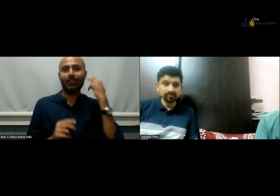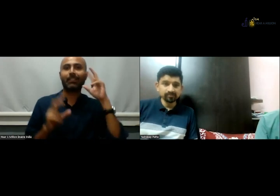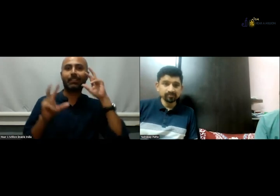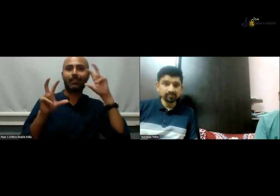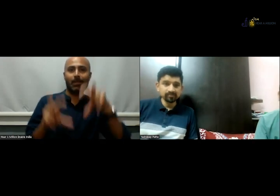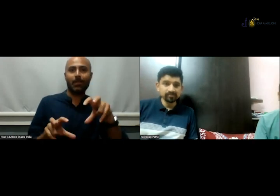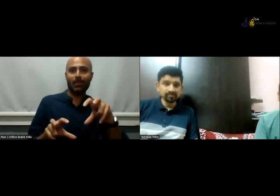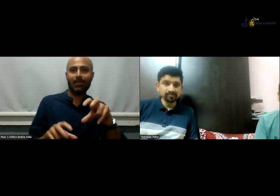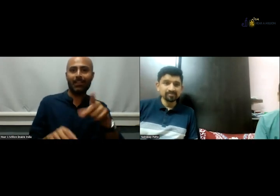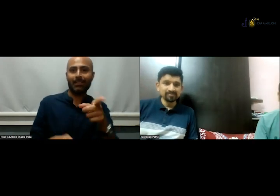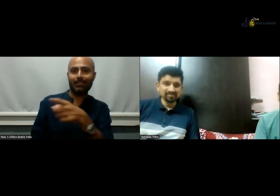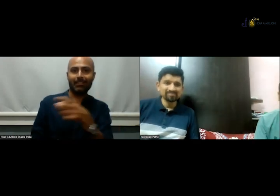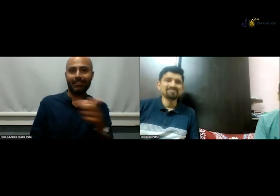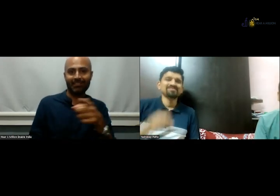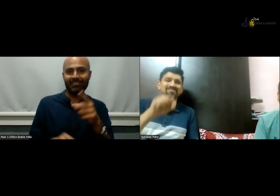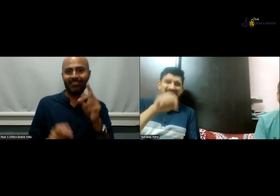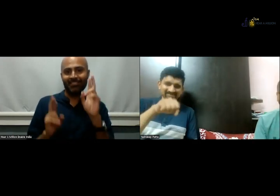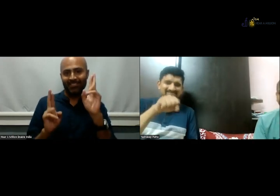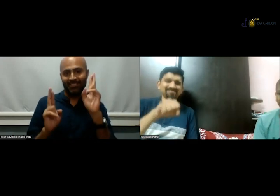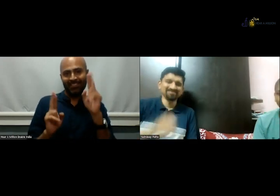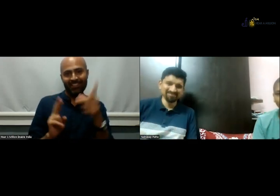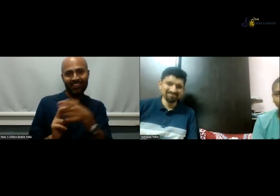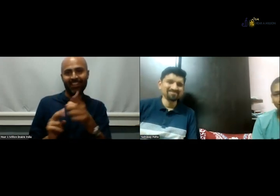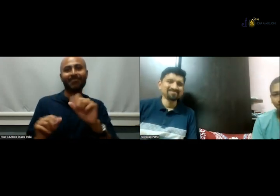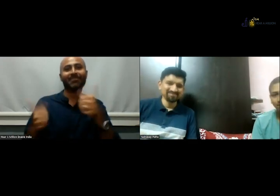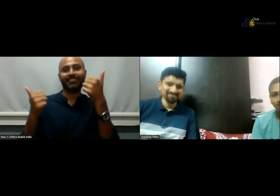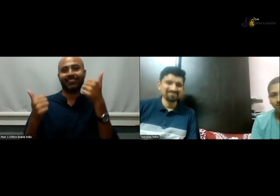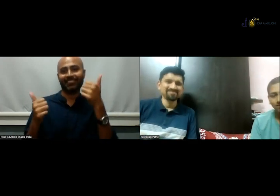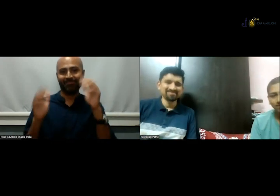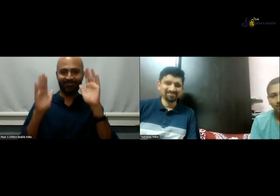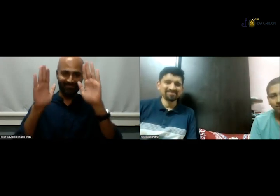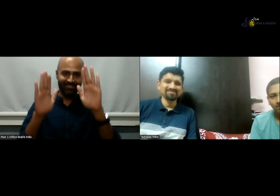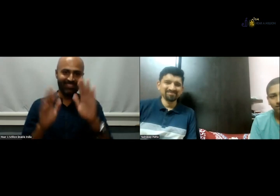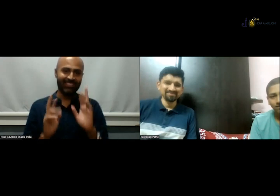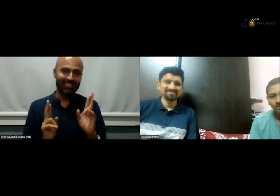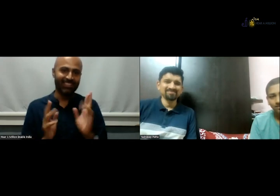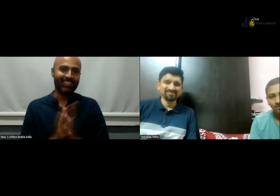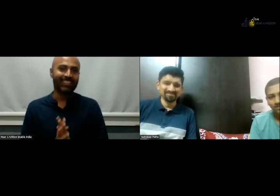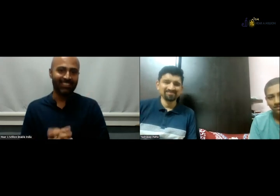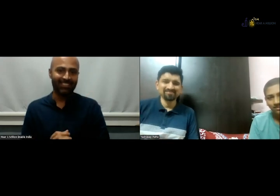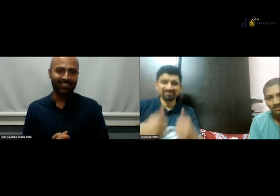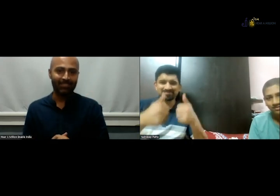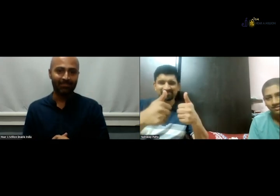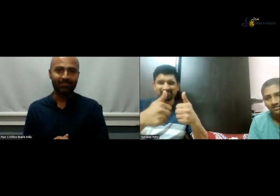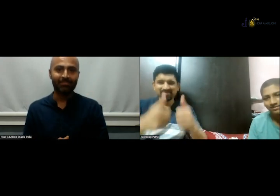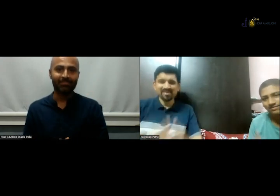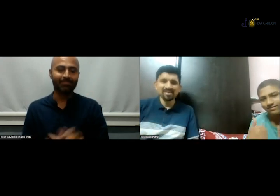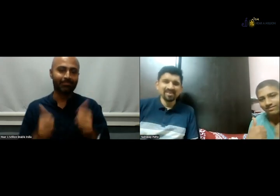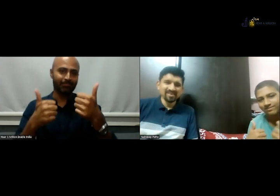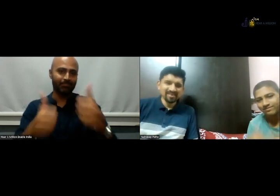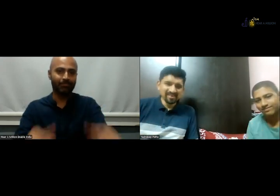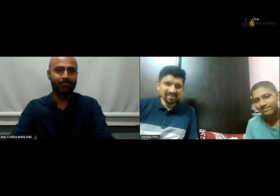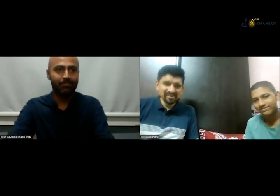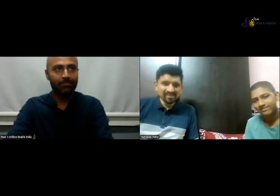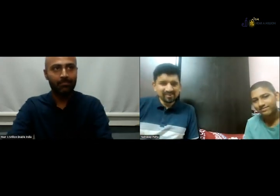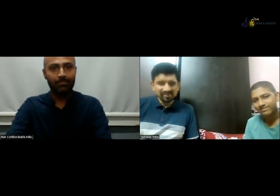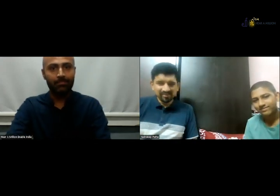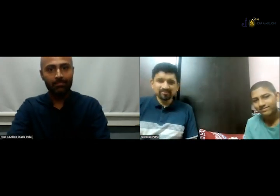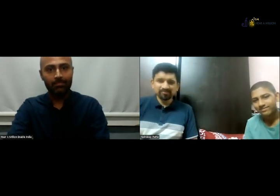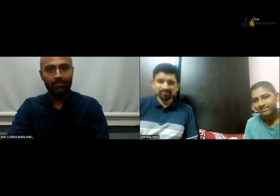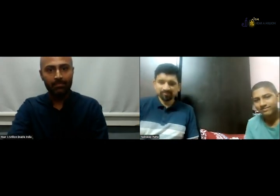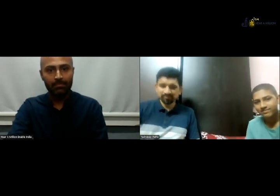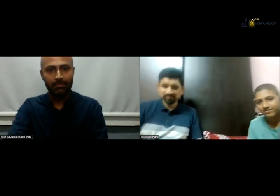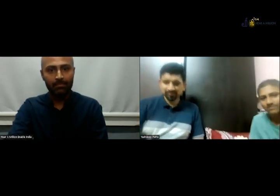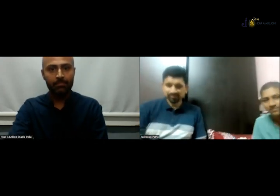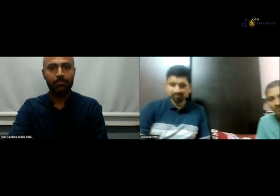Thank you, Yashdeep. Thank you, Dhruv. I hope Sudamini is here with all of us, with both of you. Yeah,